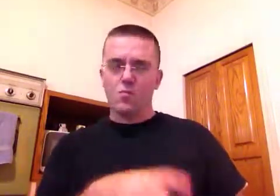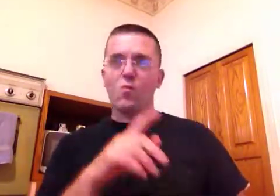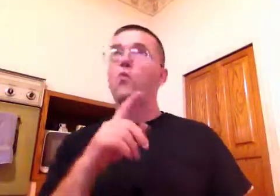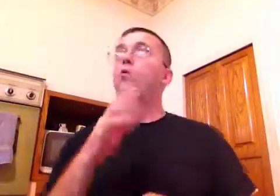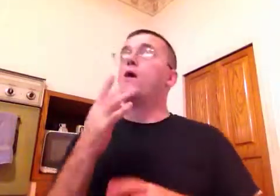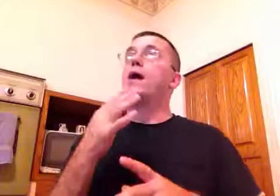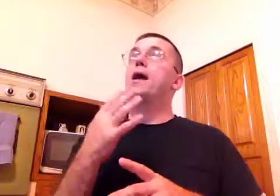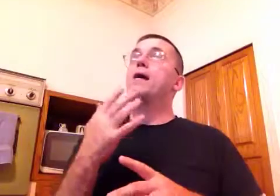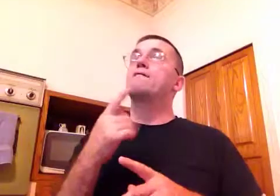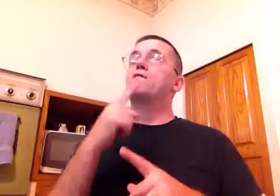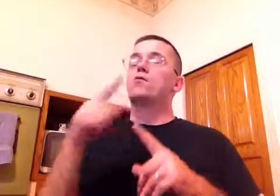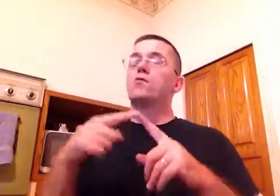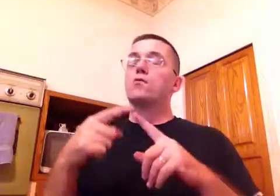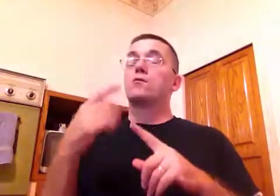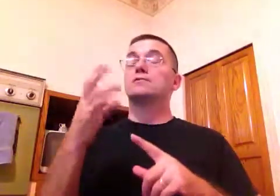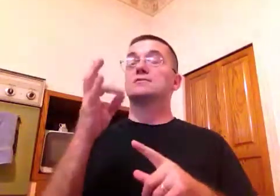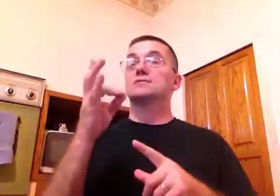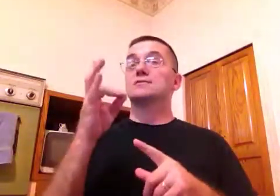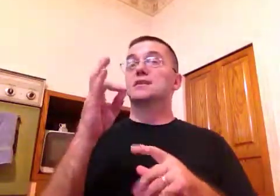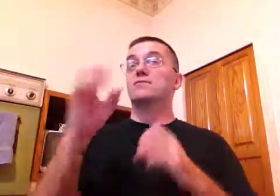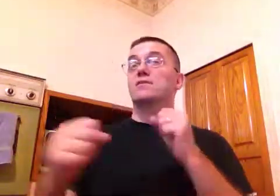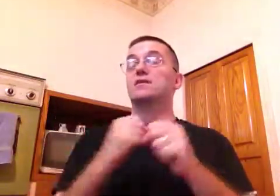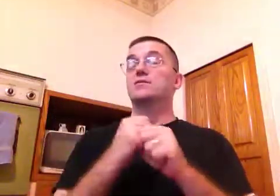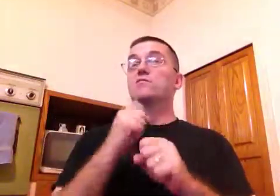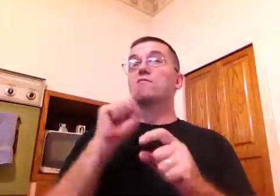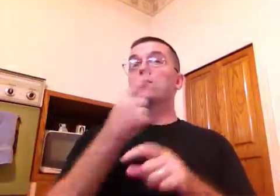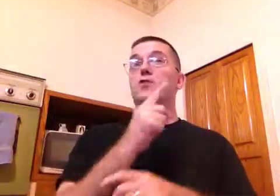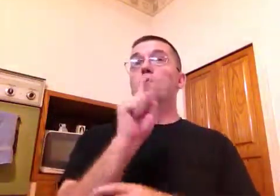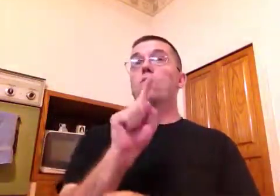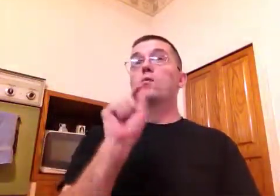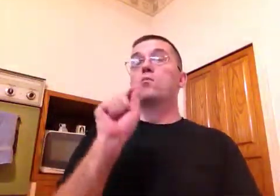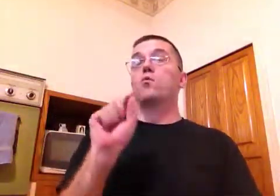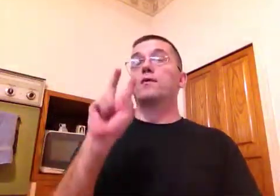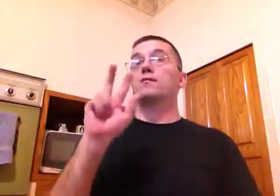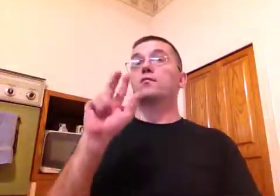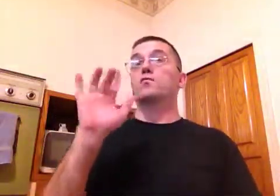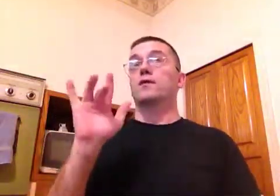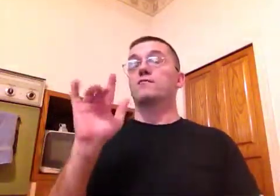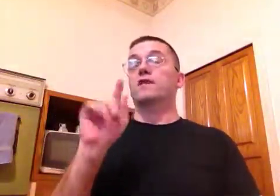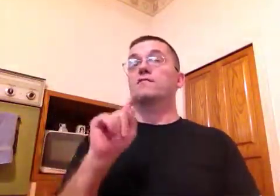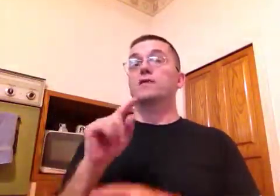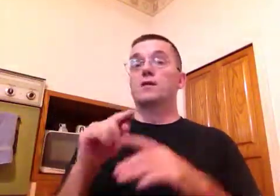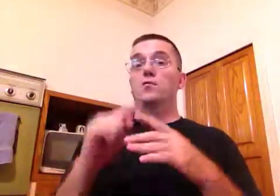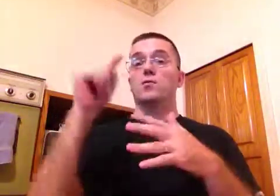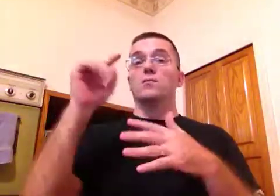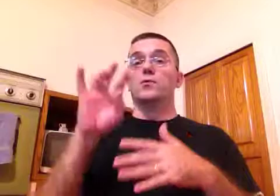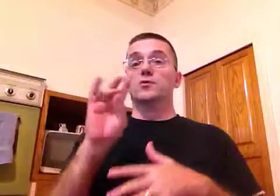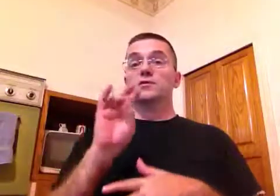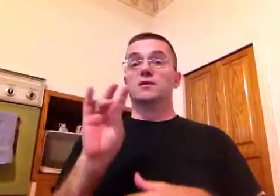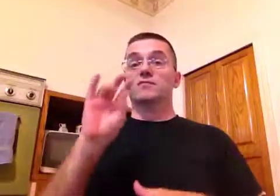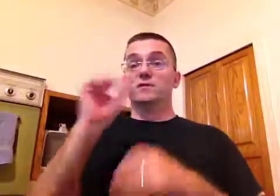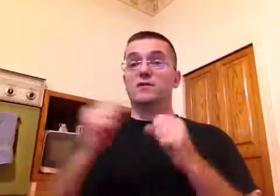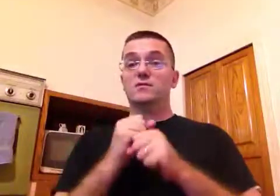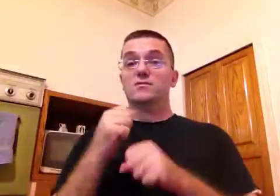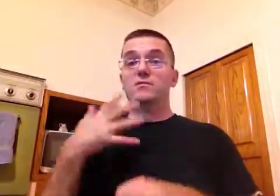starts off, the first year is 1.25, and then it goes all the way up to 2.75. Whoopee! Who gives a